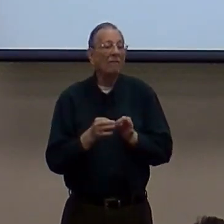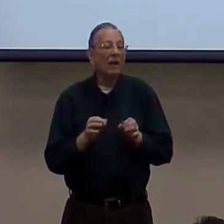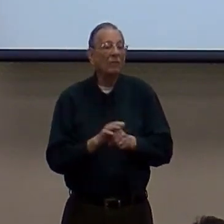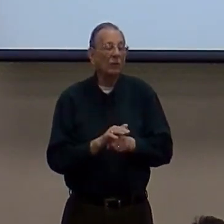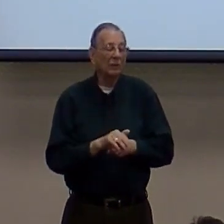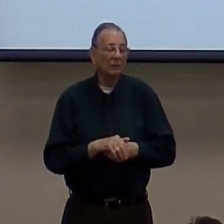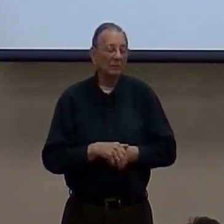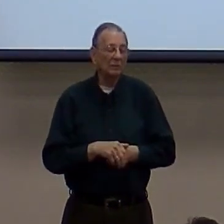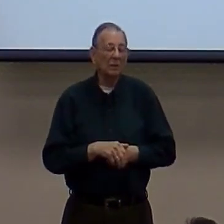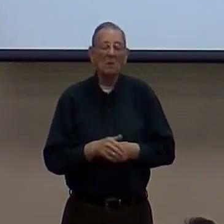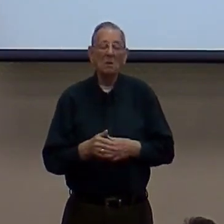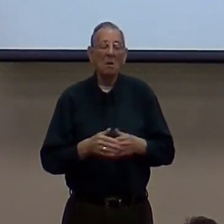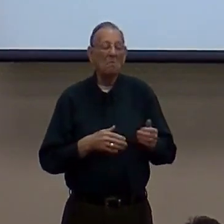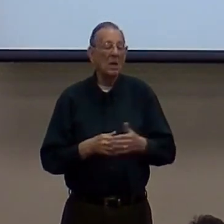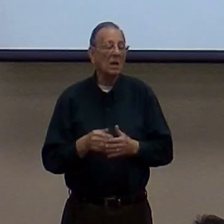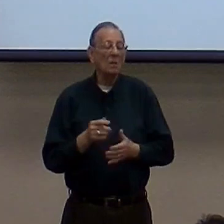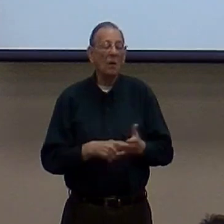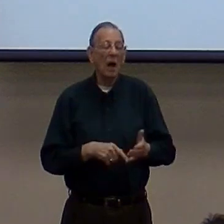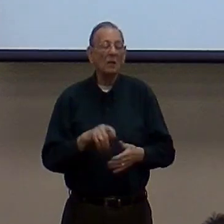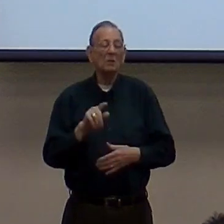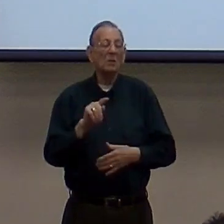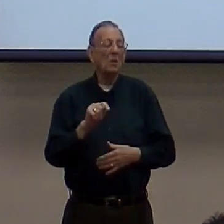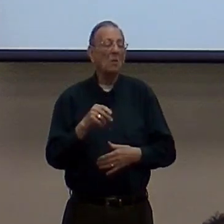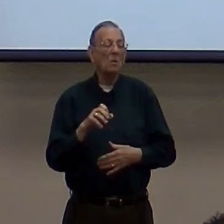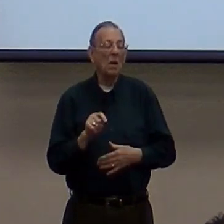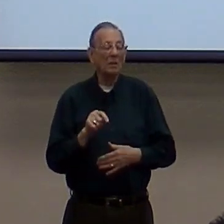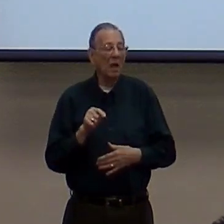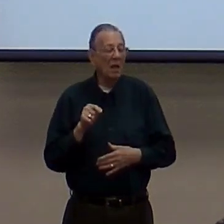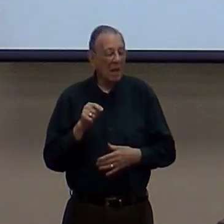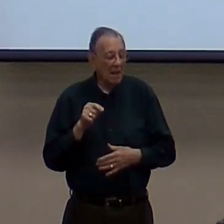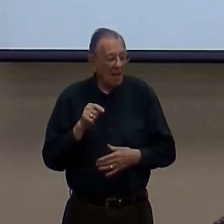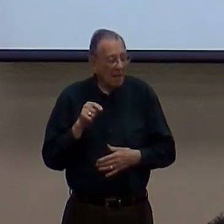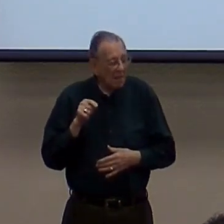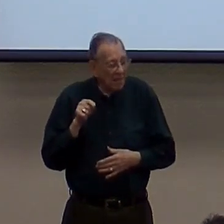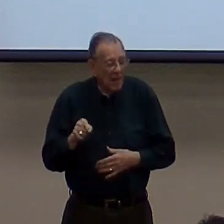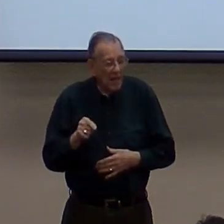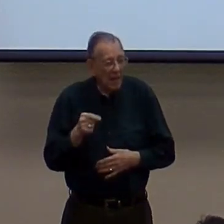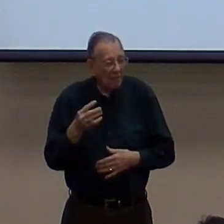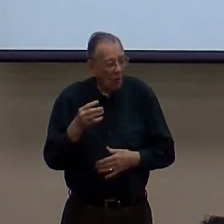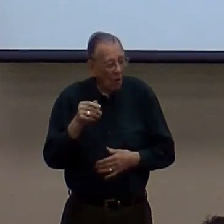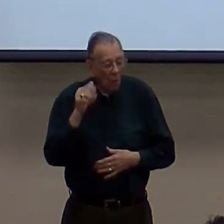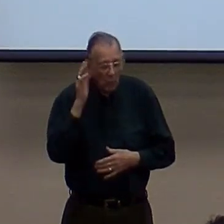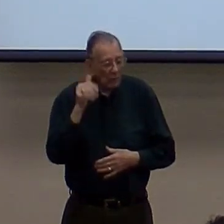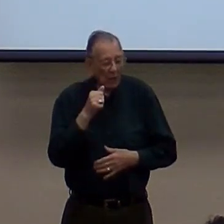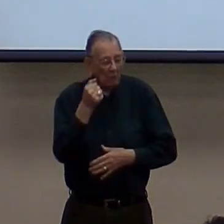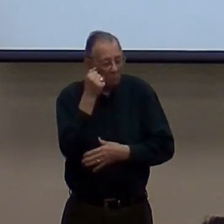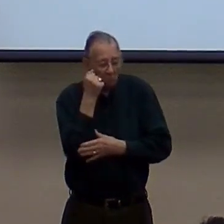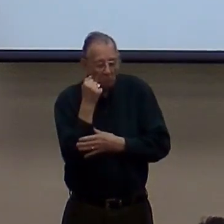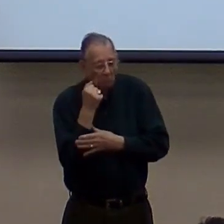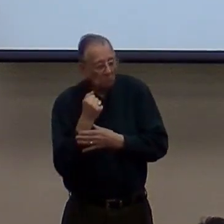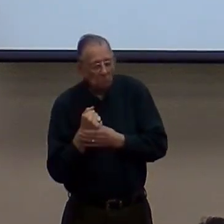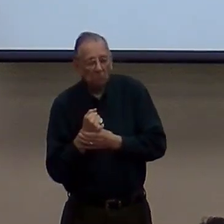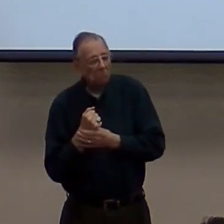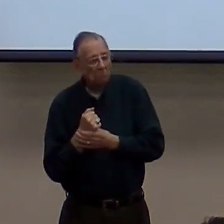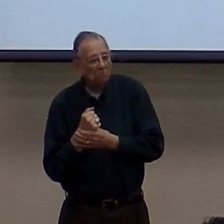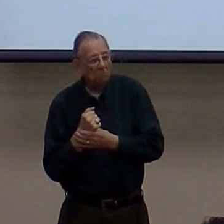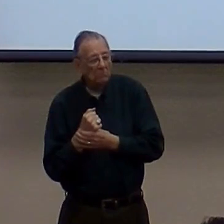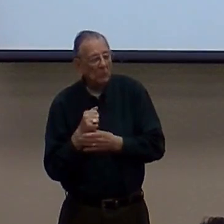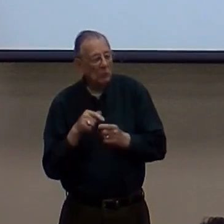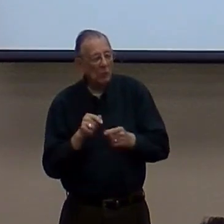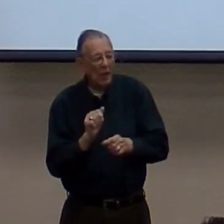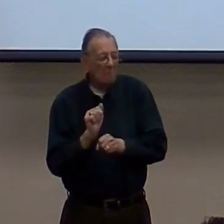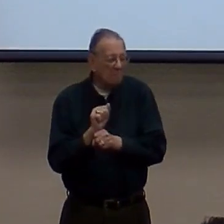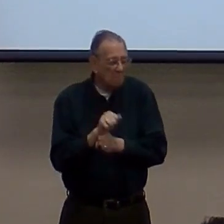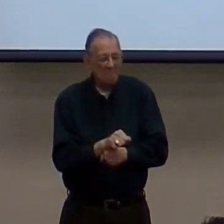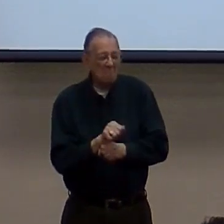faithfulness. No matter what the threat, they will not succumb to the peer pressure or the tyrannical